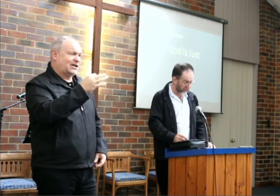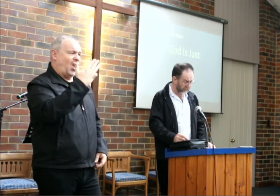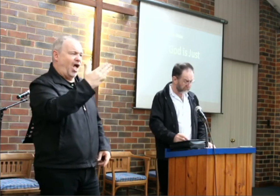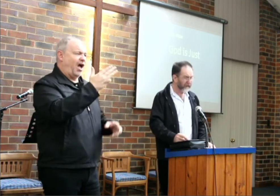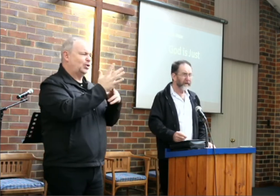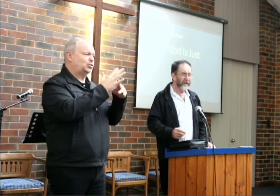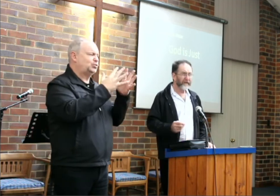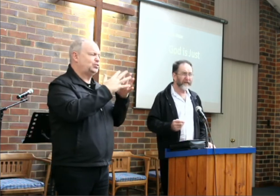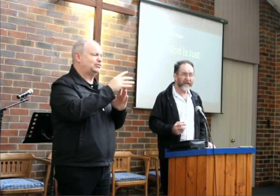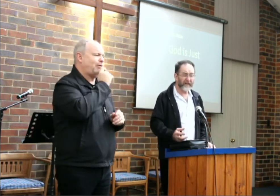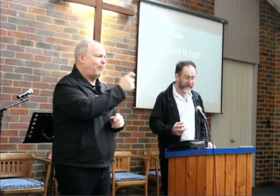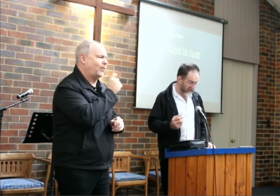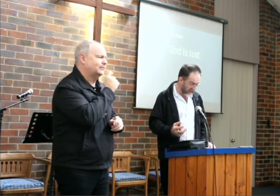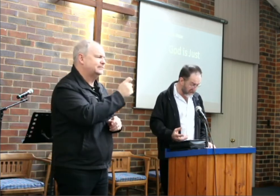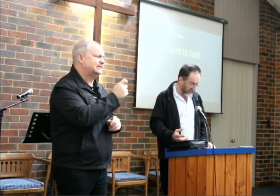reporter,